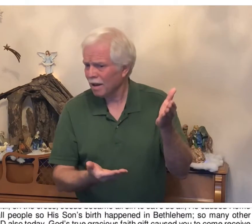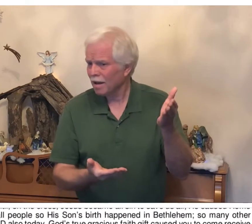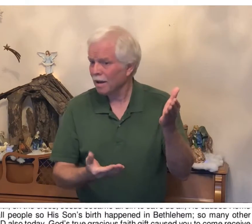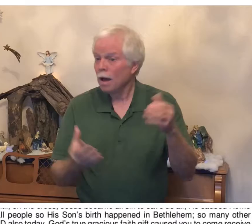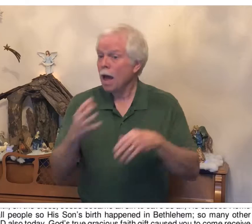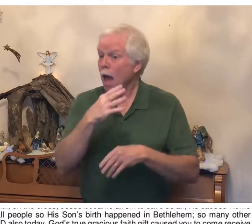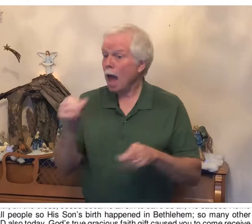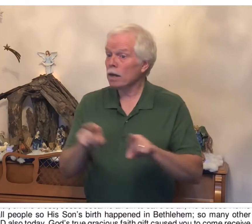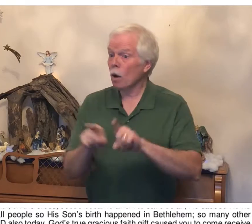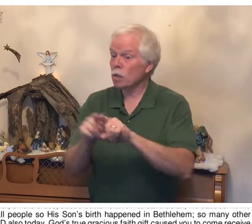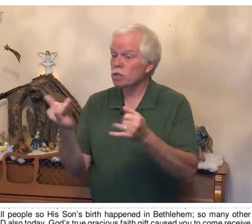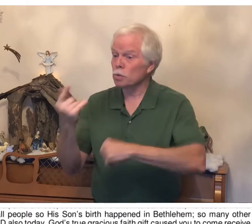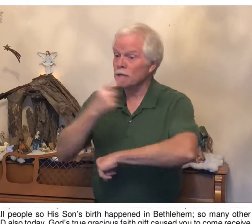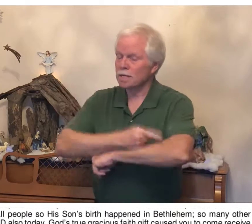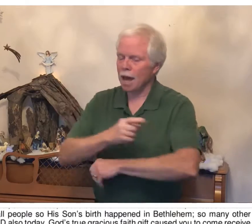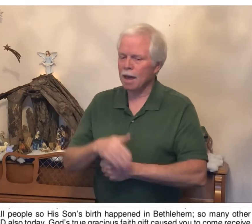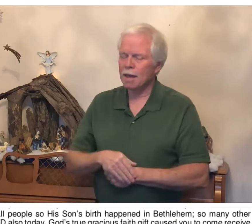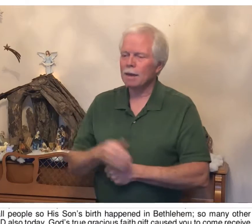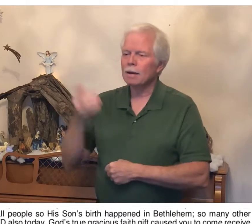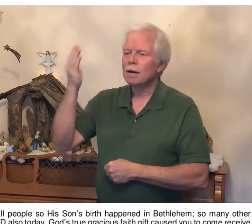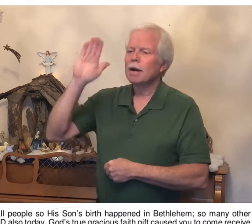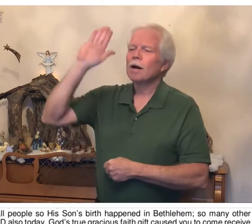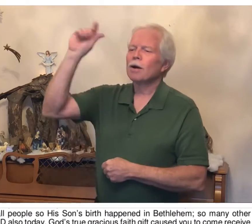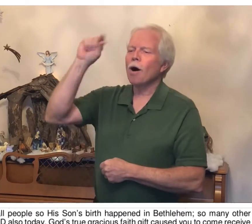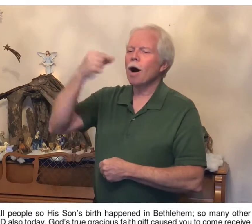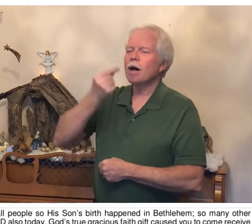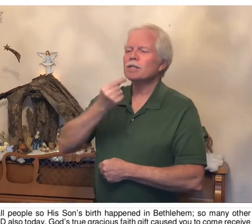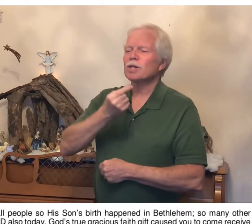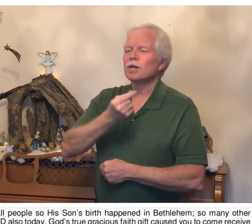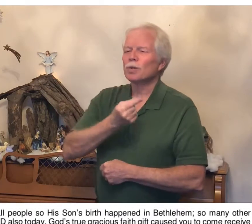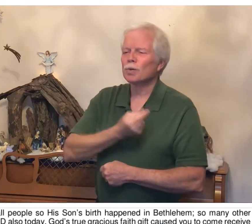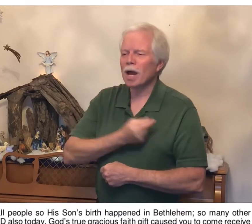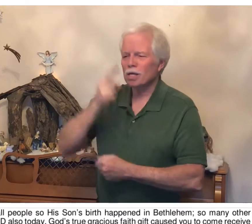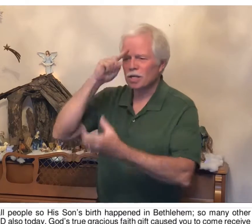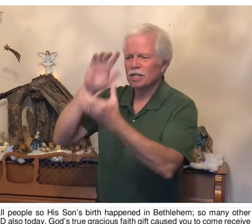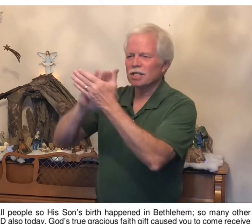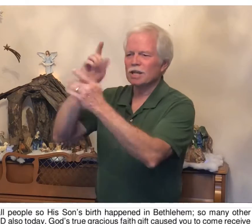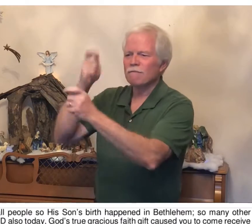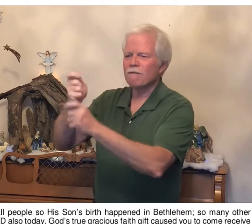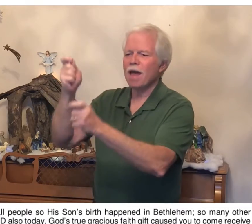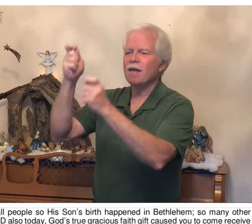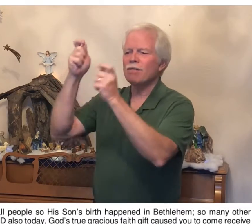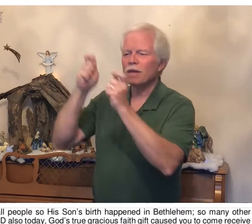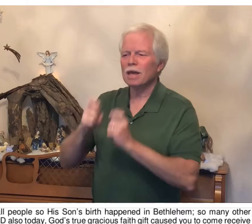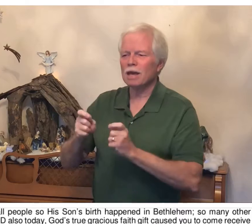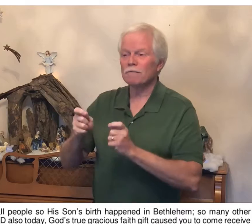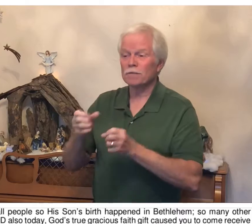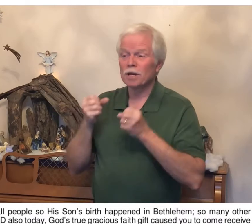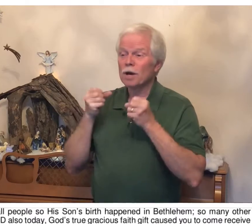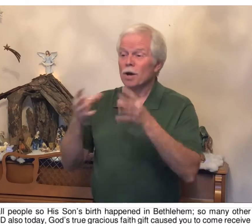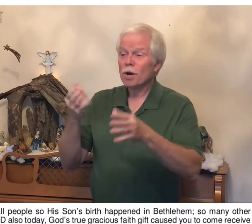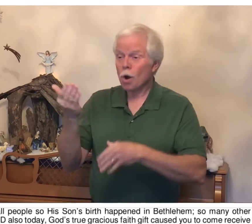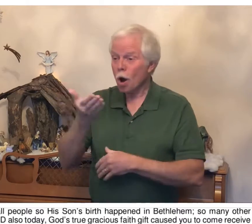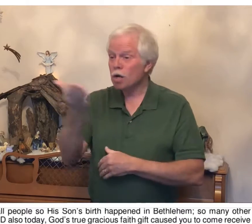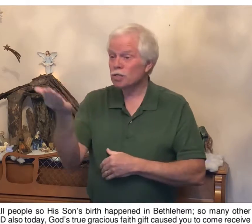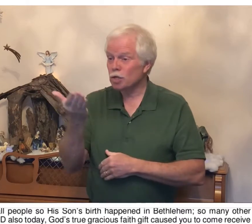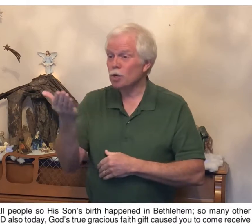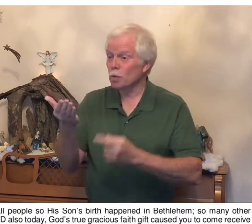And also today, God's gracious faith gift caused you